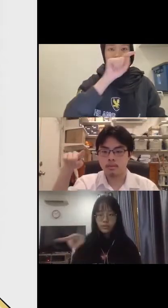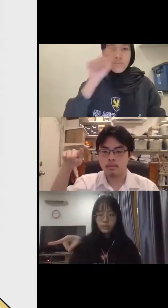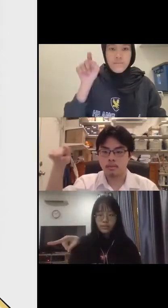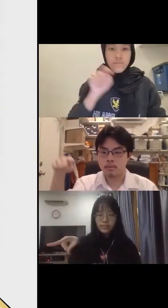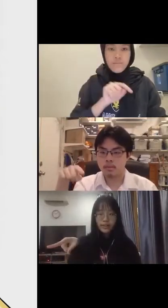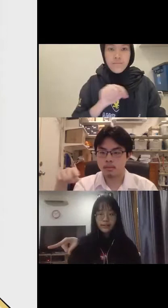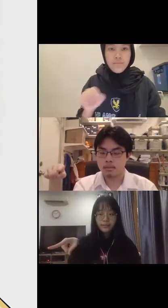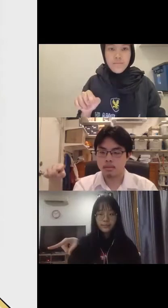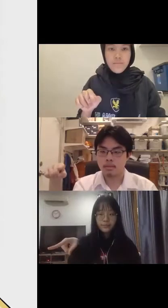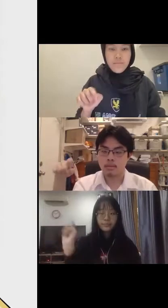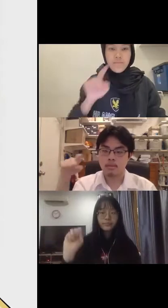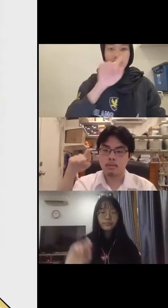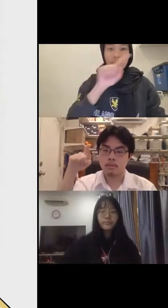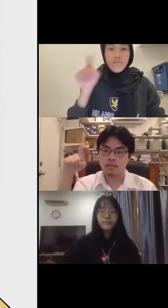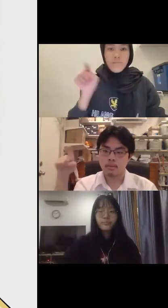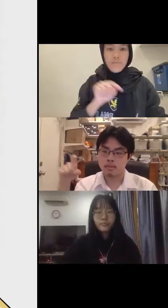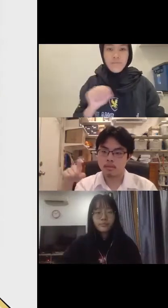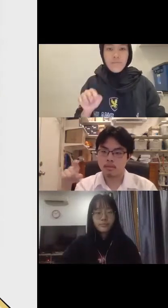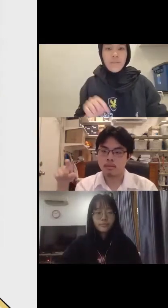draw Z.